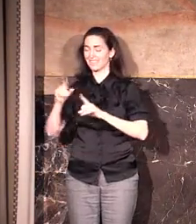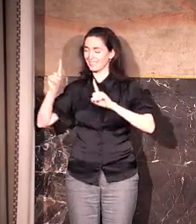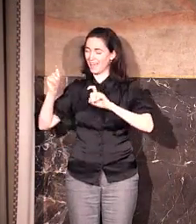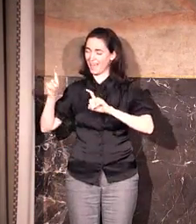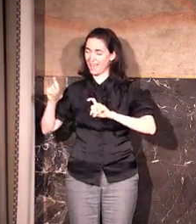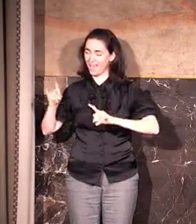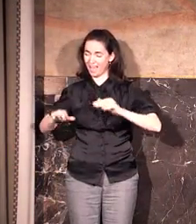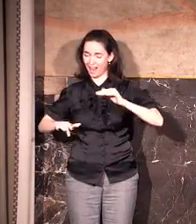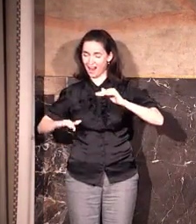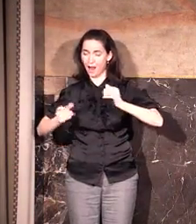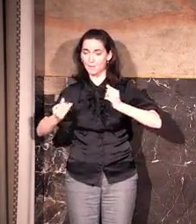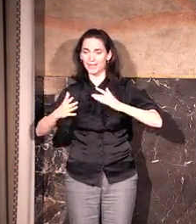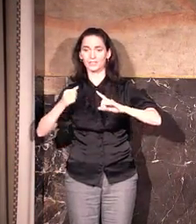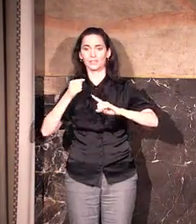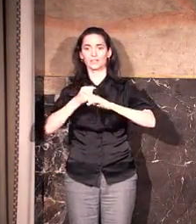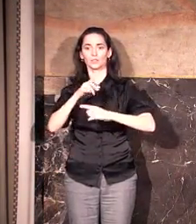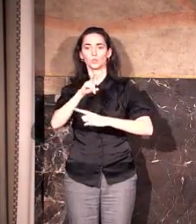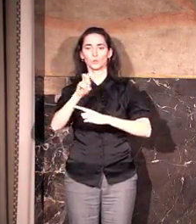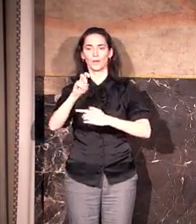this started.